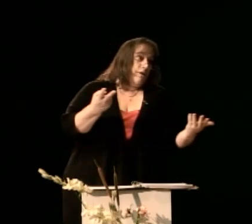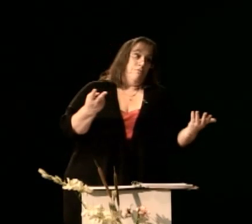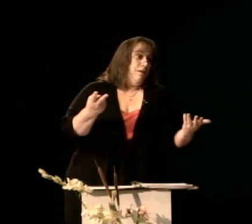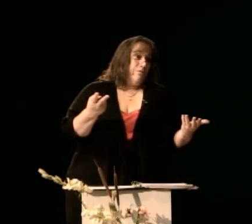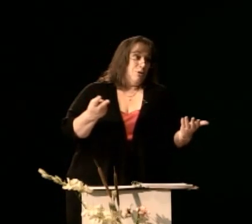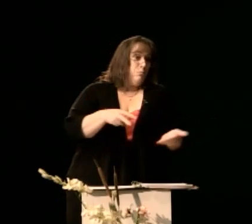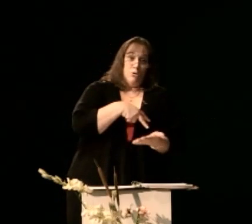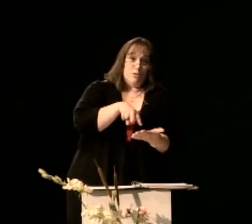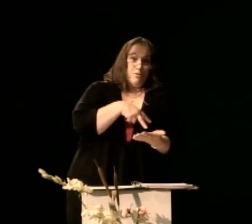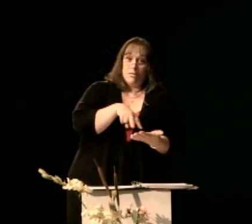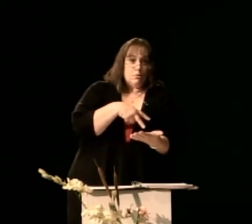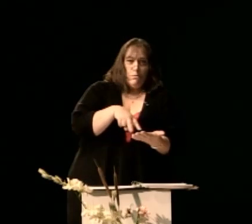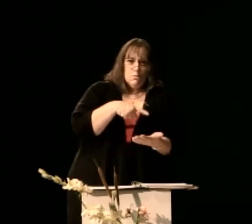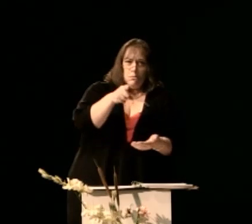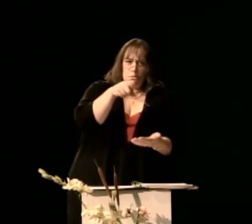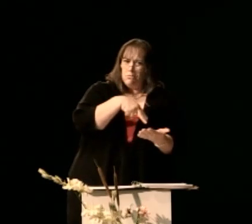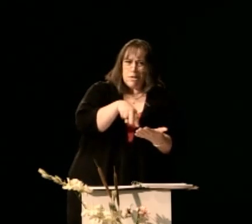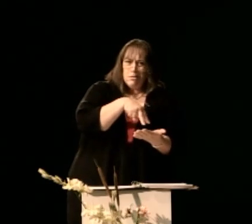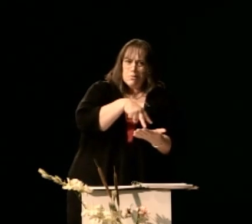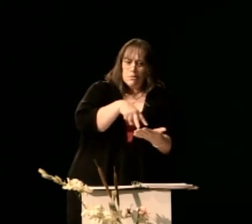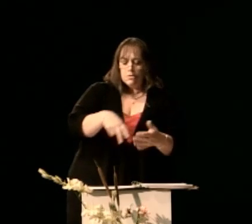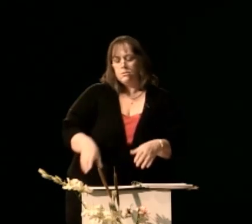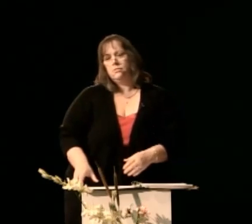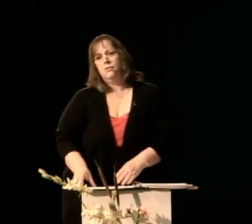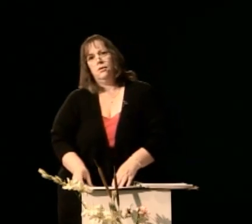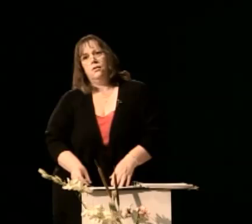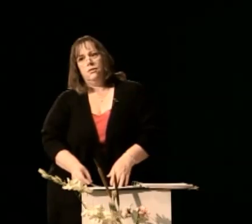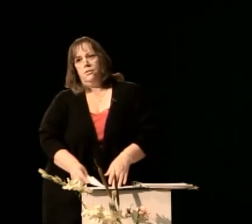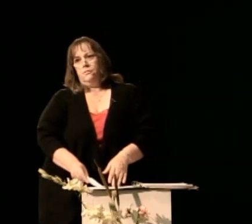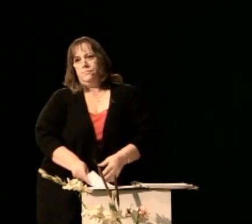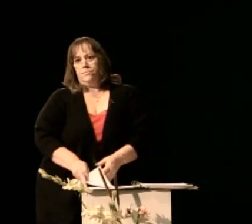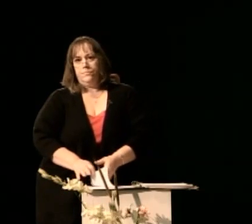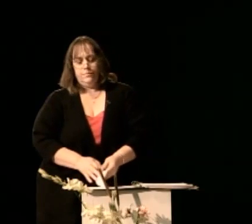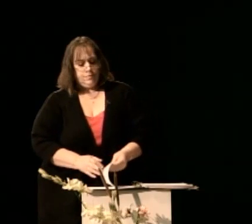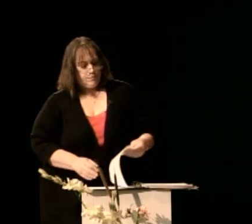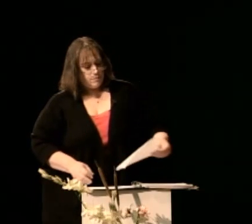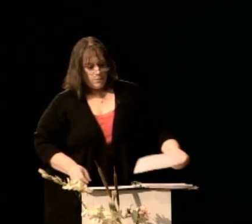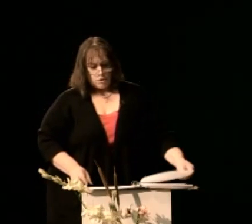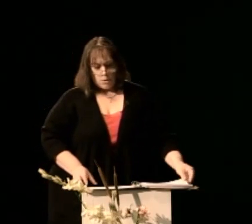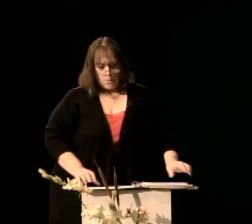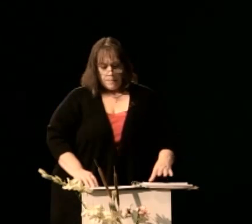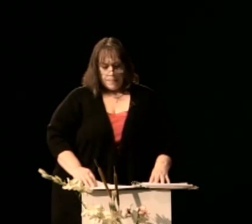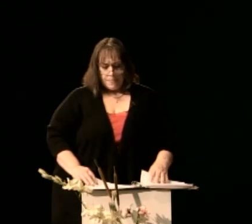Even simpler, you can just say, you dance? So,